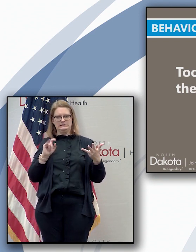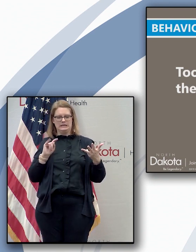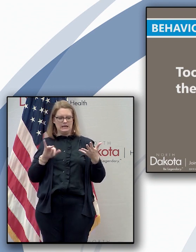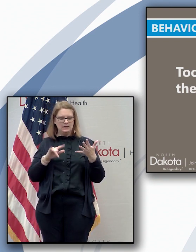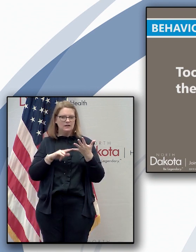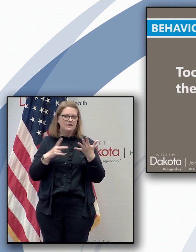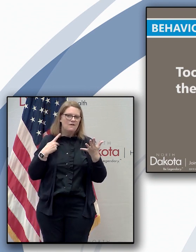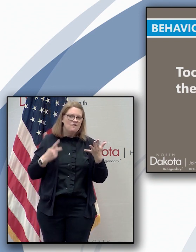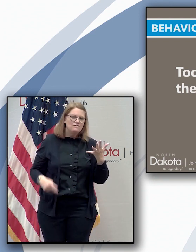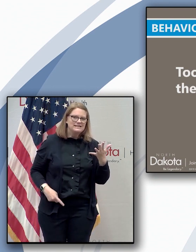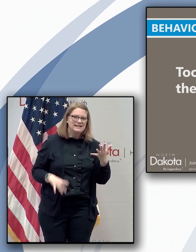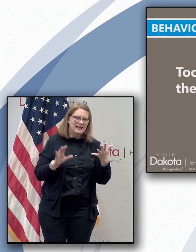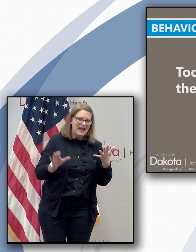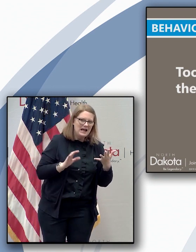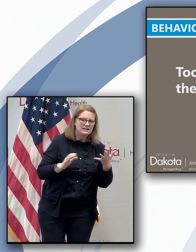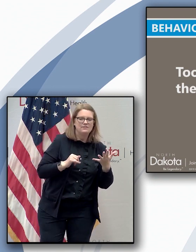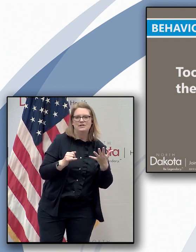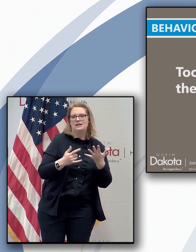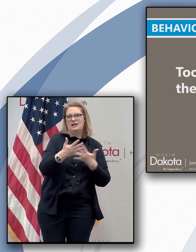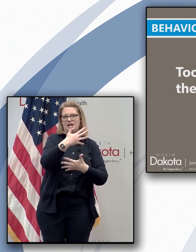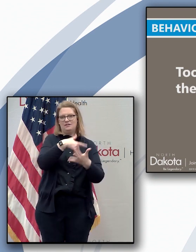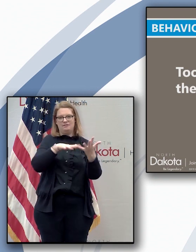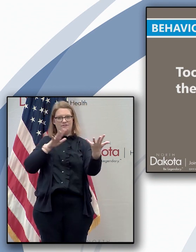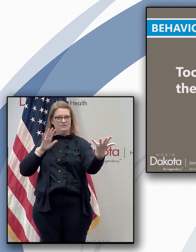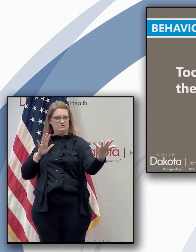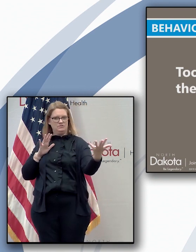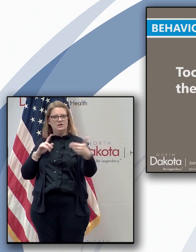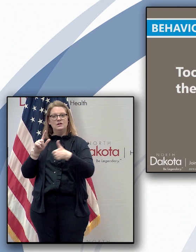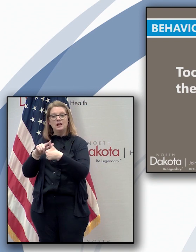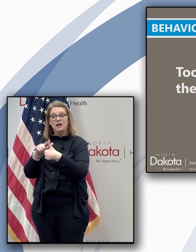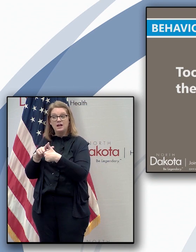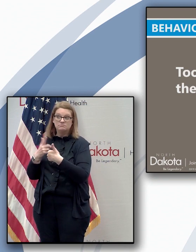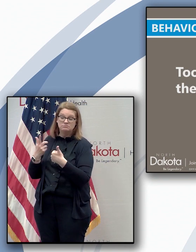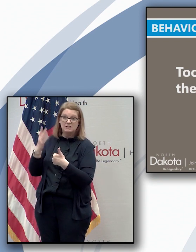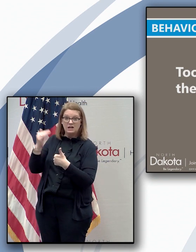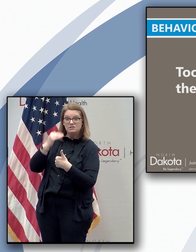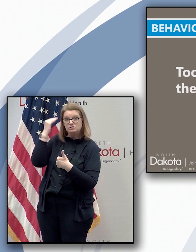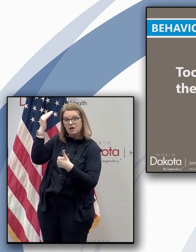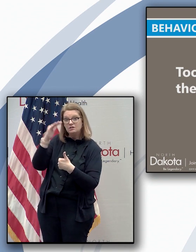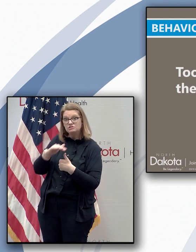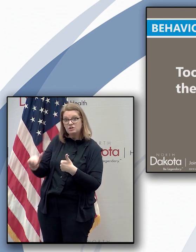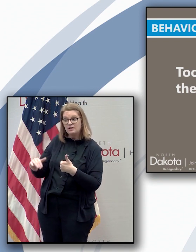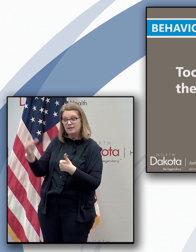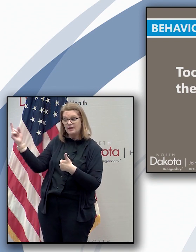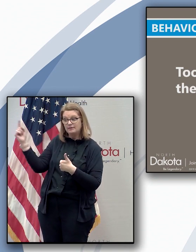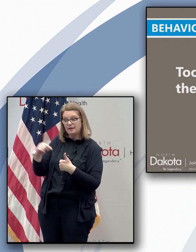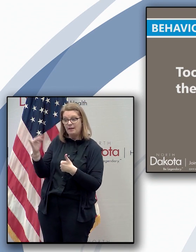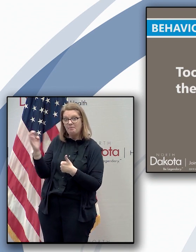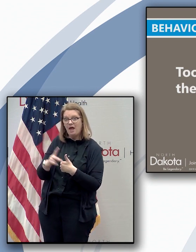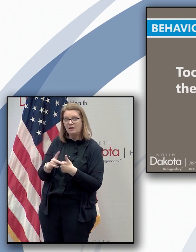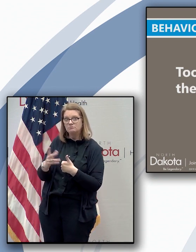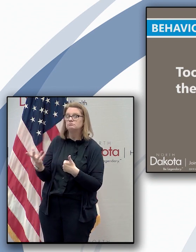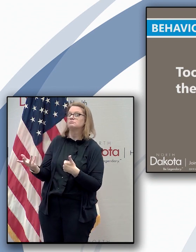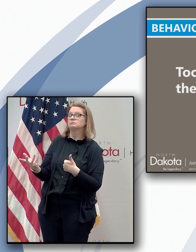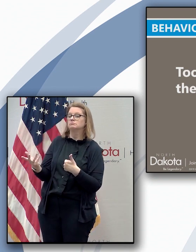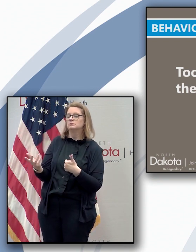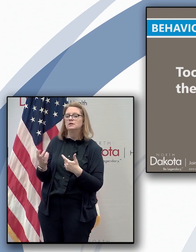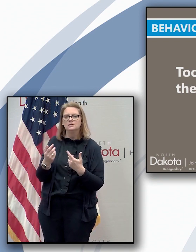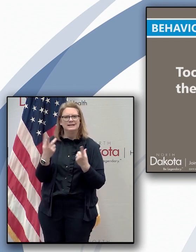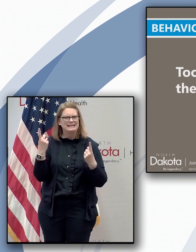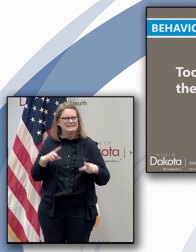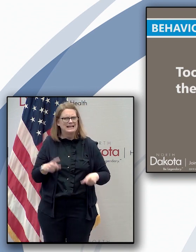active while socially distancing, and tips for dealing with an adult child who recently moved back home. And I know a lot of parents have had